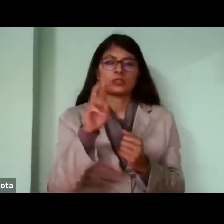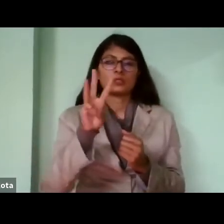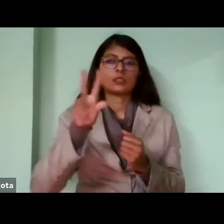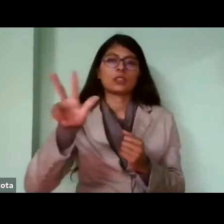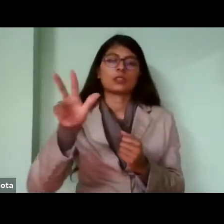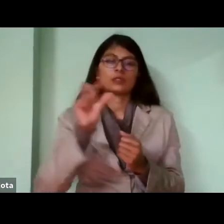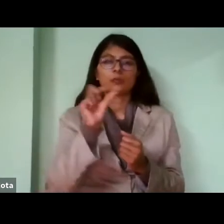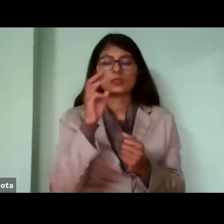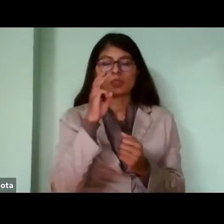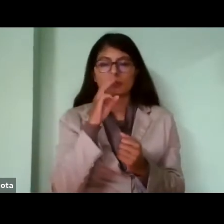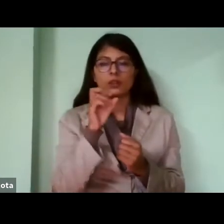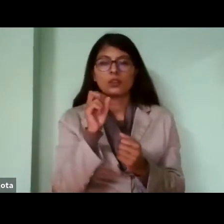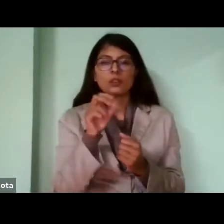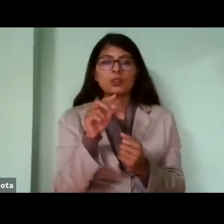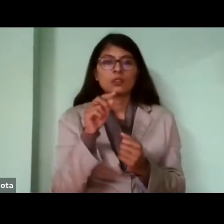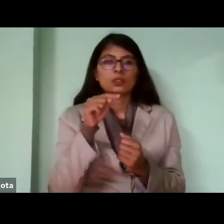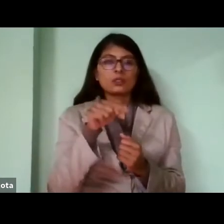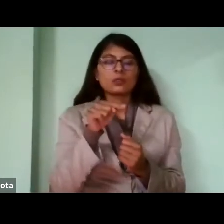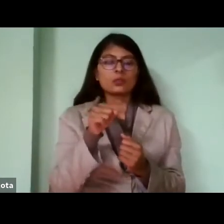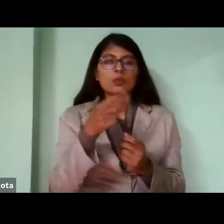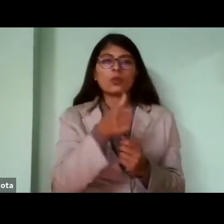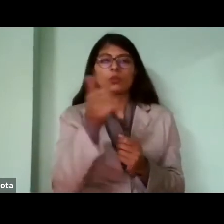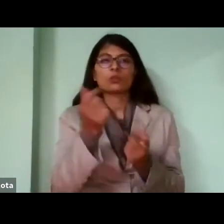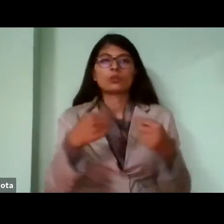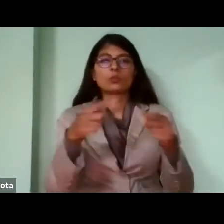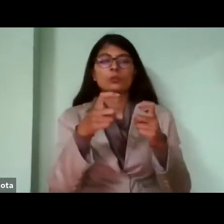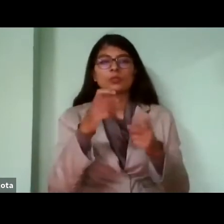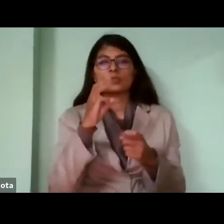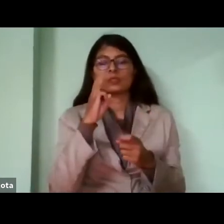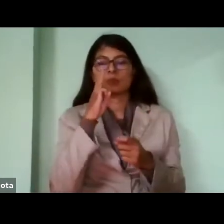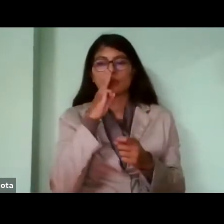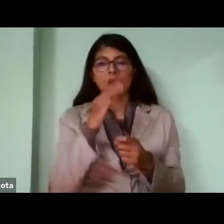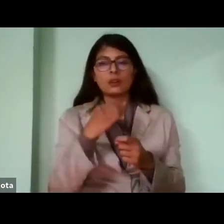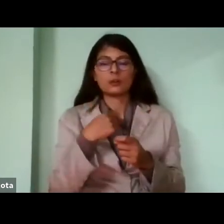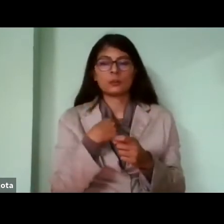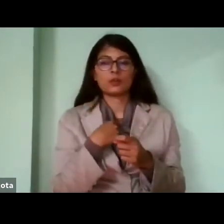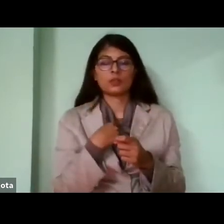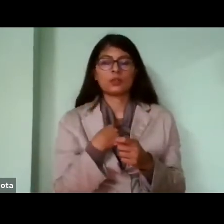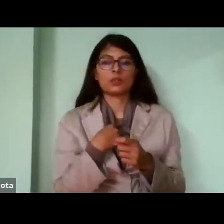38. And, you know, at that meeting, I was even more